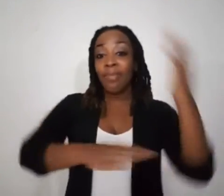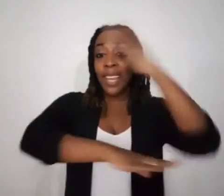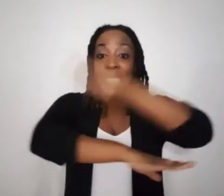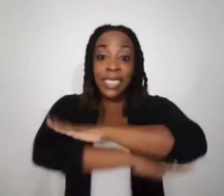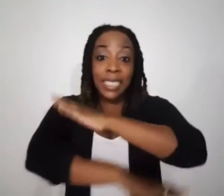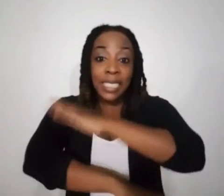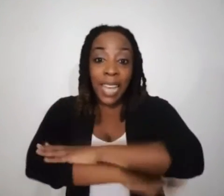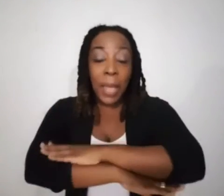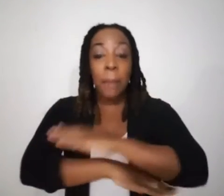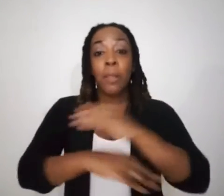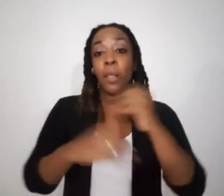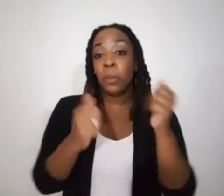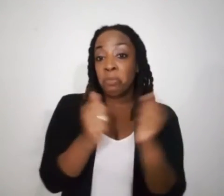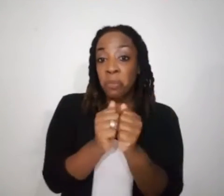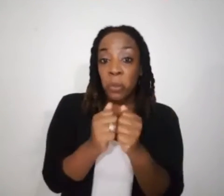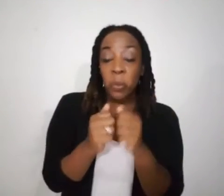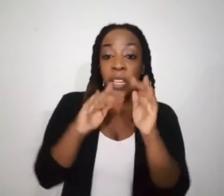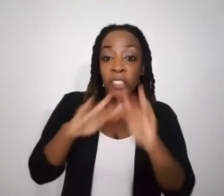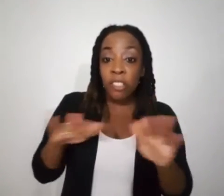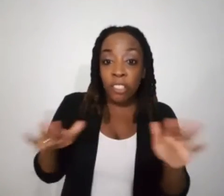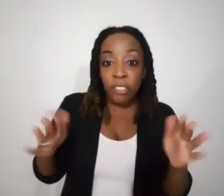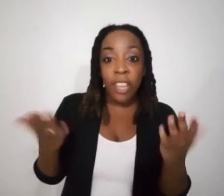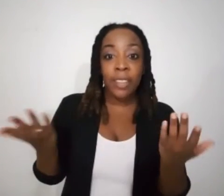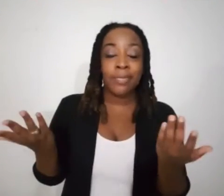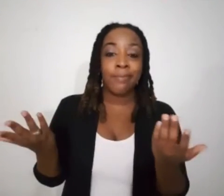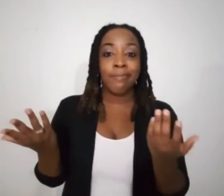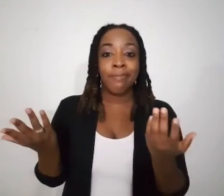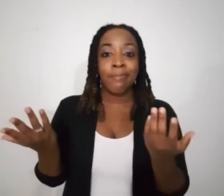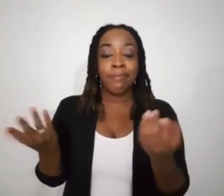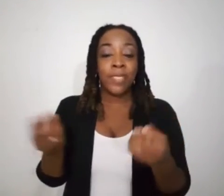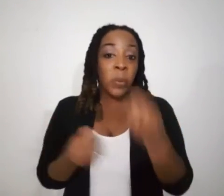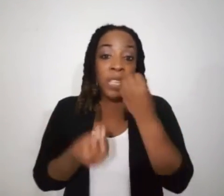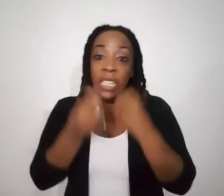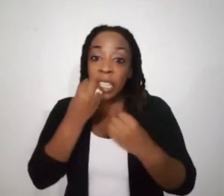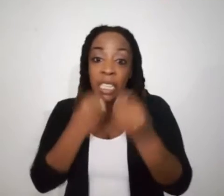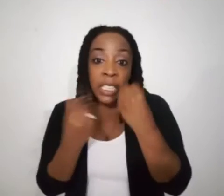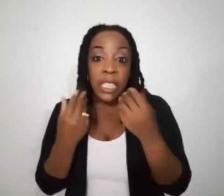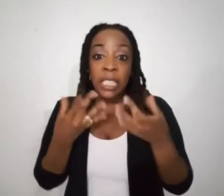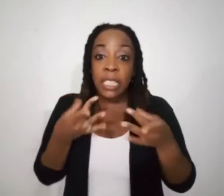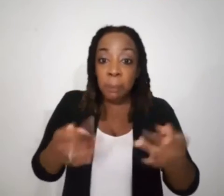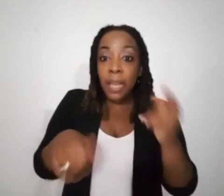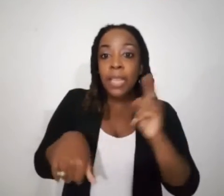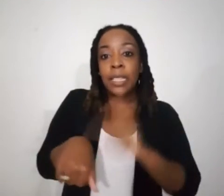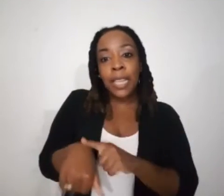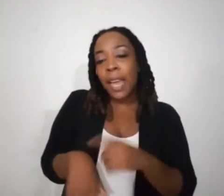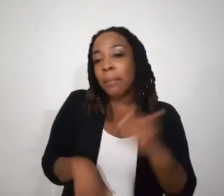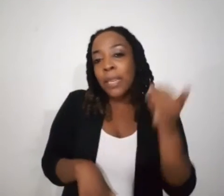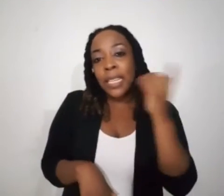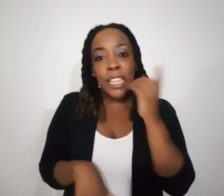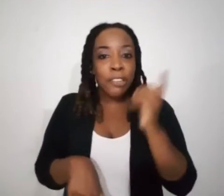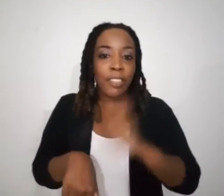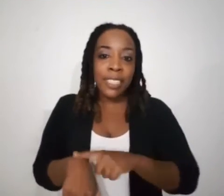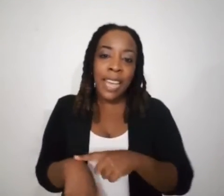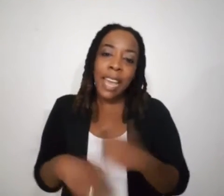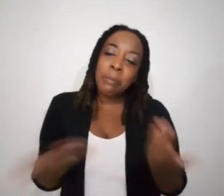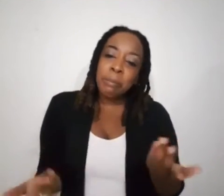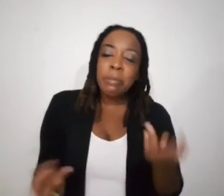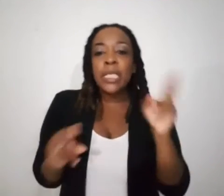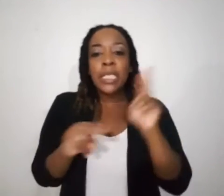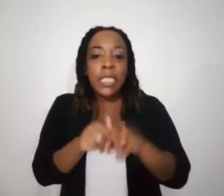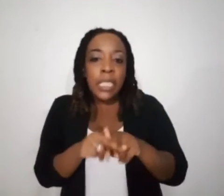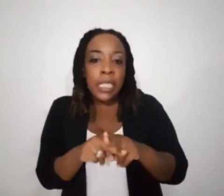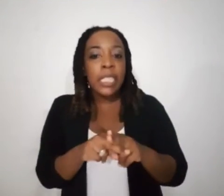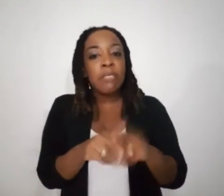with them around that evening meal when you're having dinner, just sitting around and talking